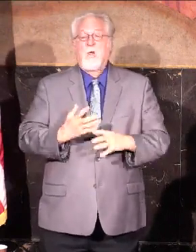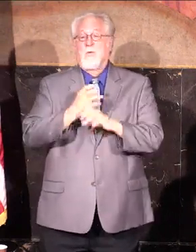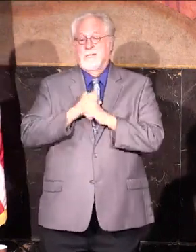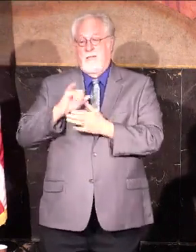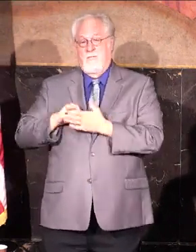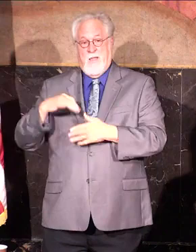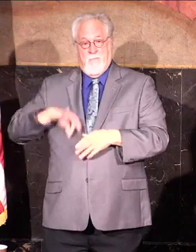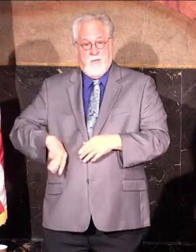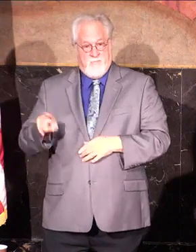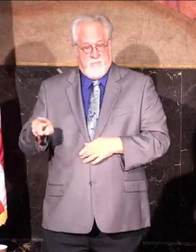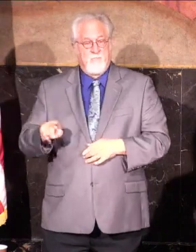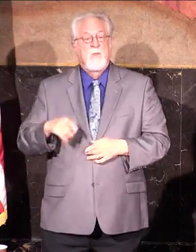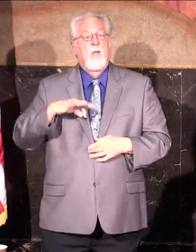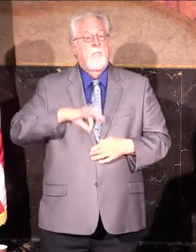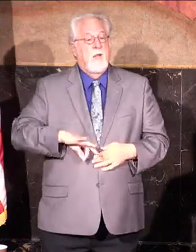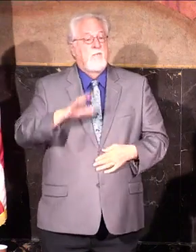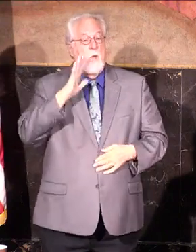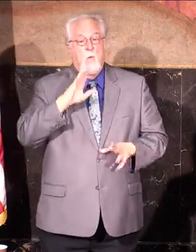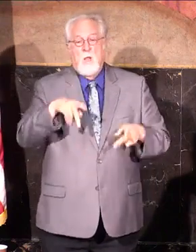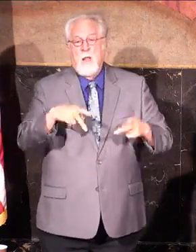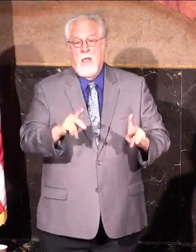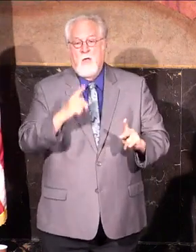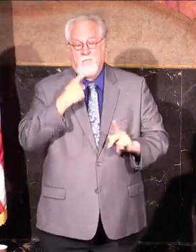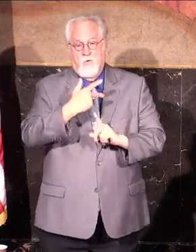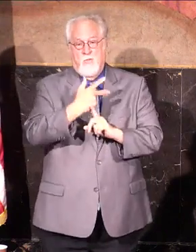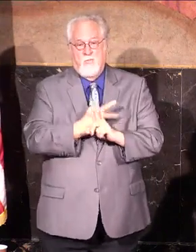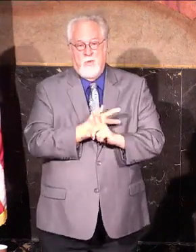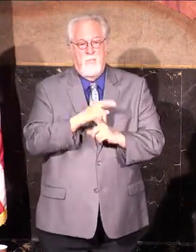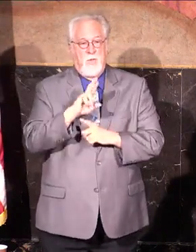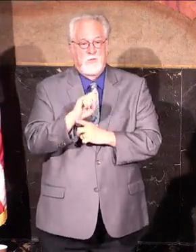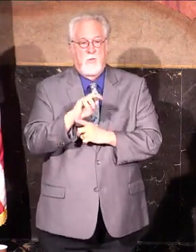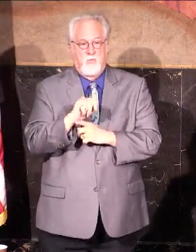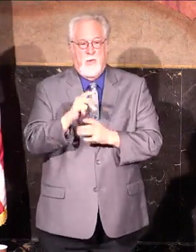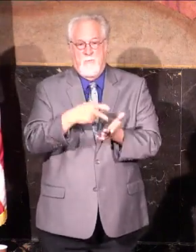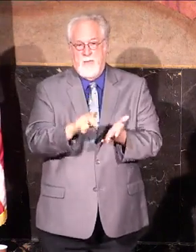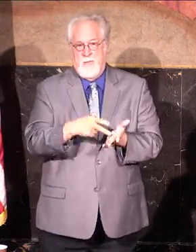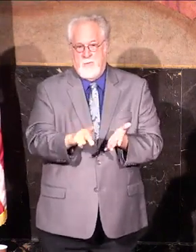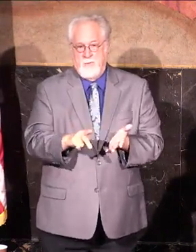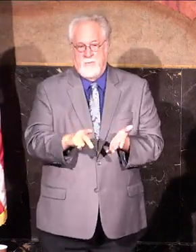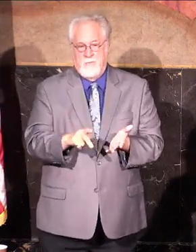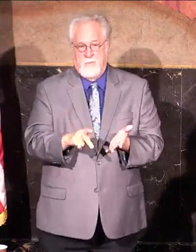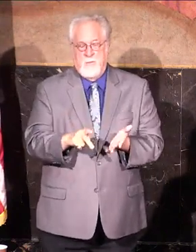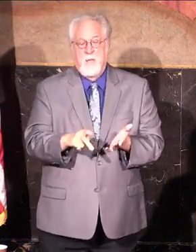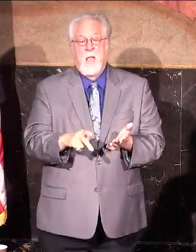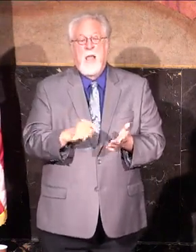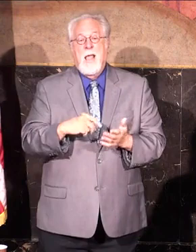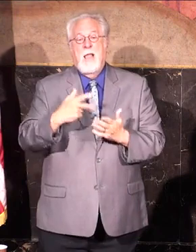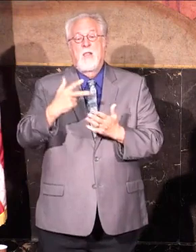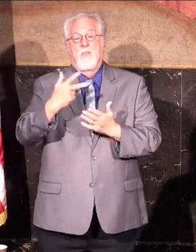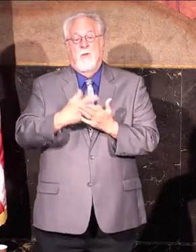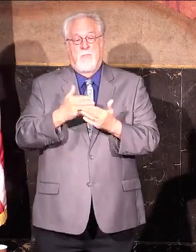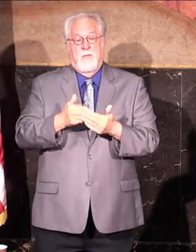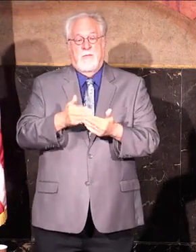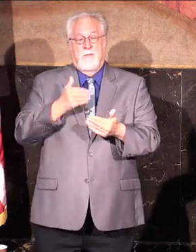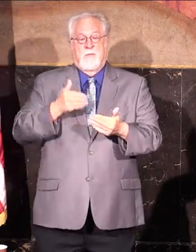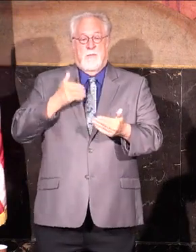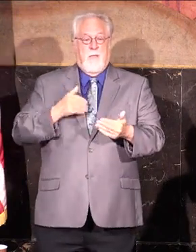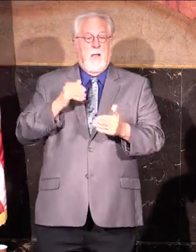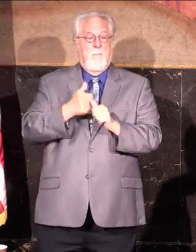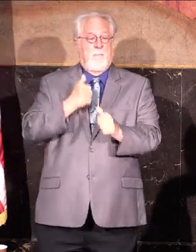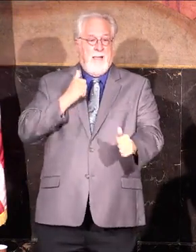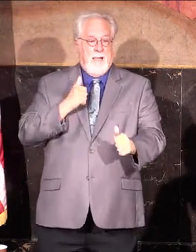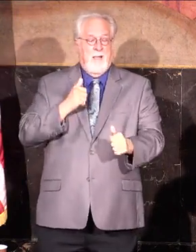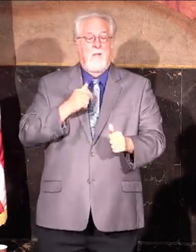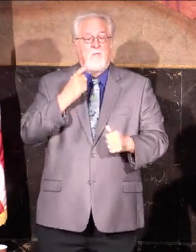that benefit. That benefit will allow for 3 months of rental payment moving forward, and 3 months of back rental payment as